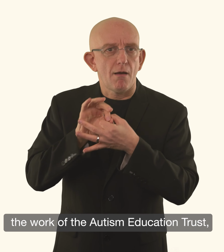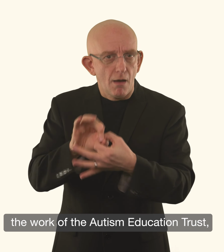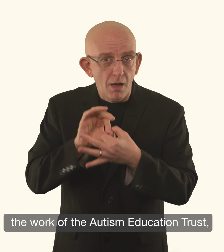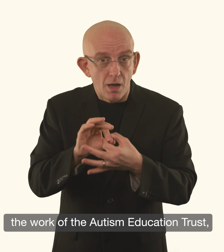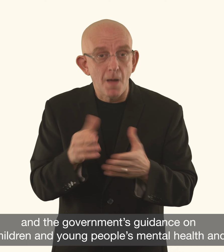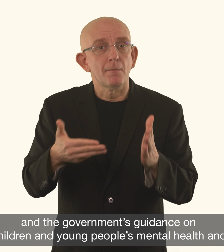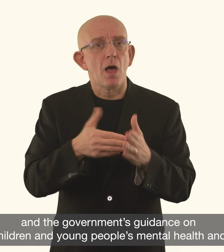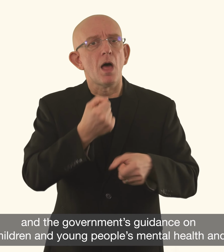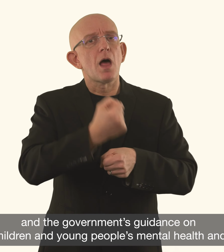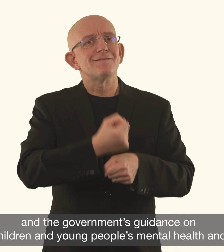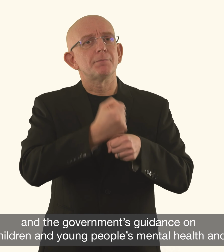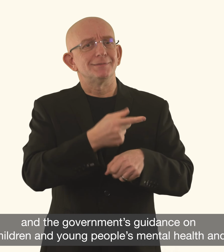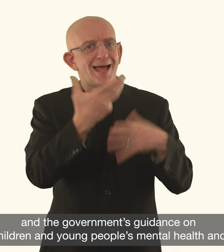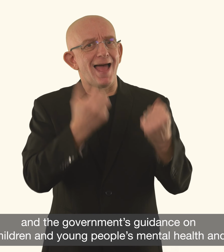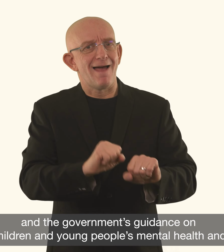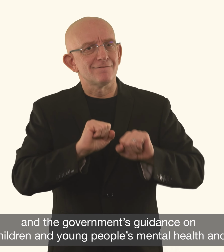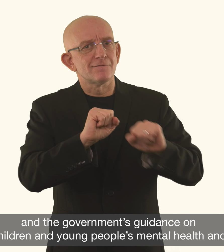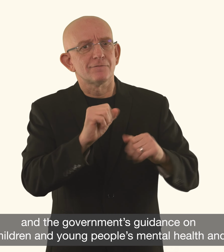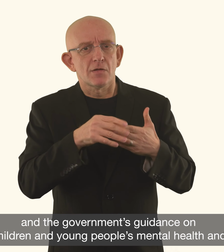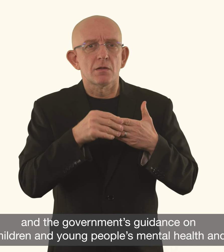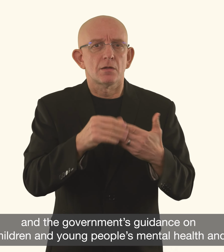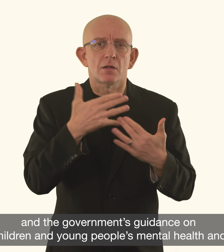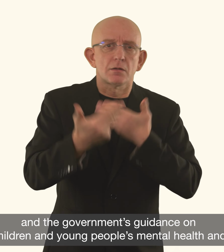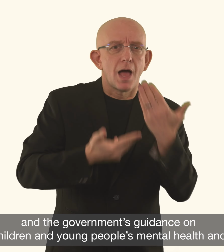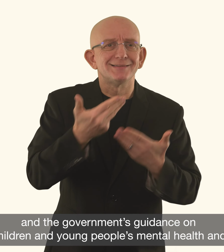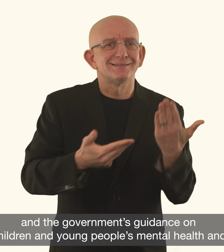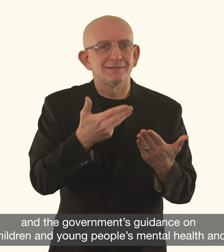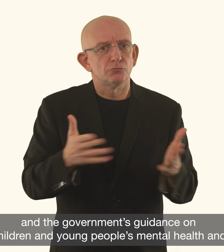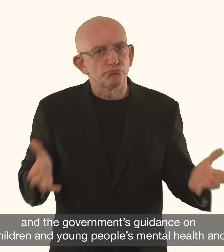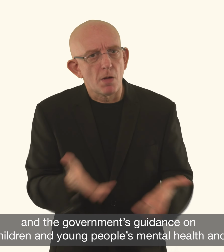And the government's guidance on promoting children and young people's mental health and wellbeing.